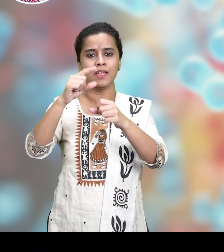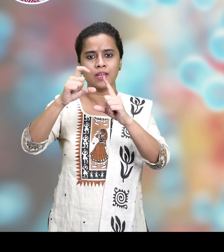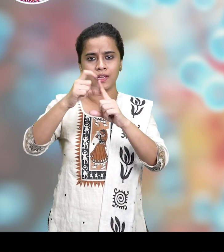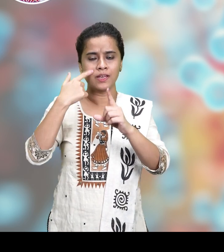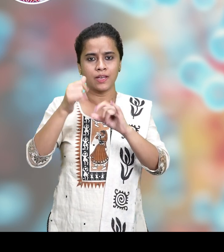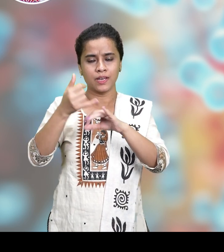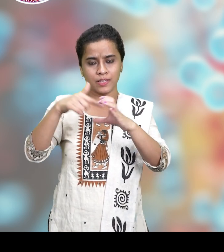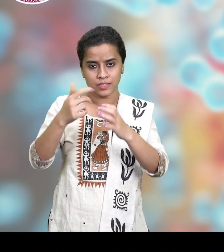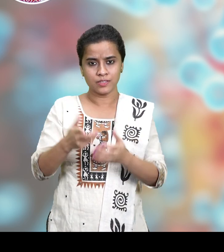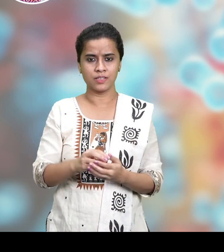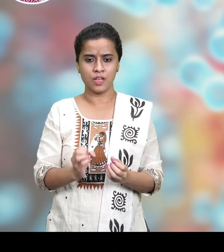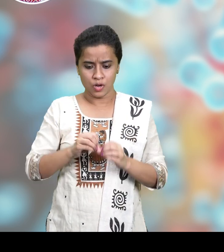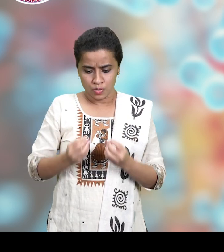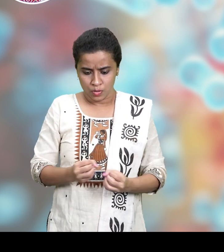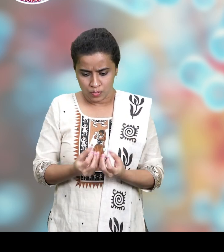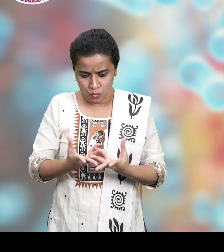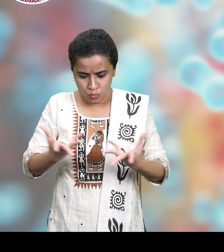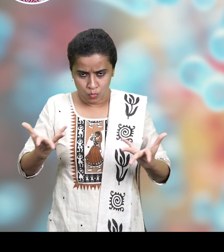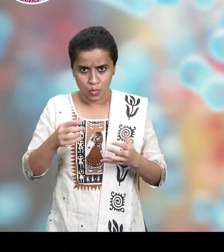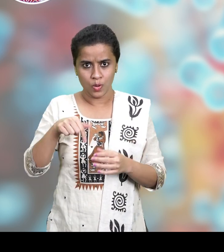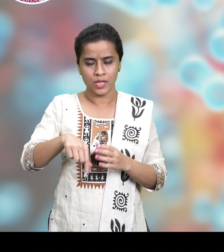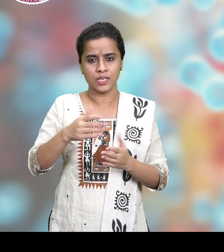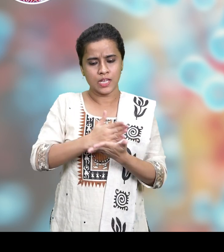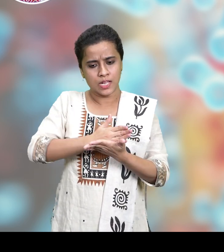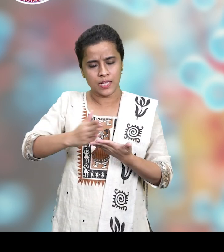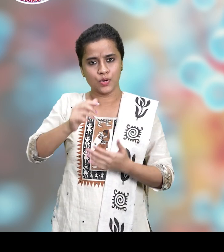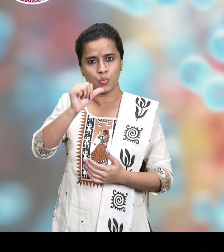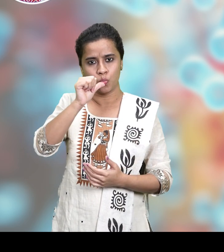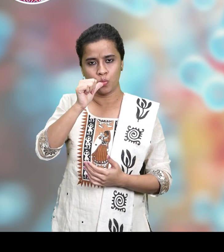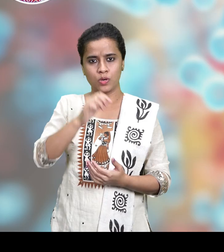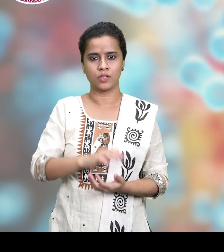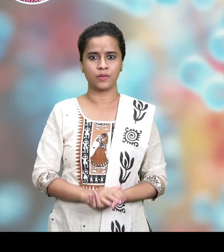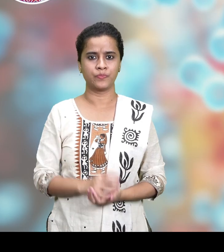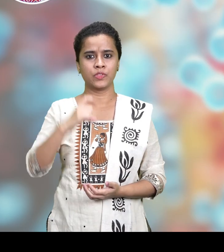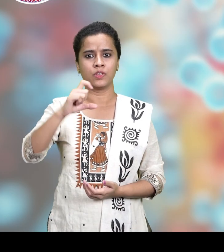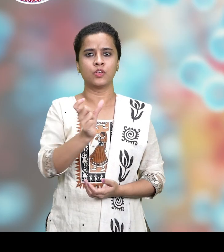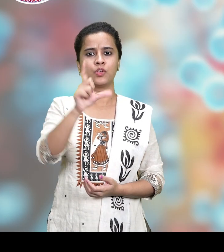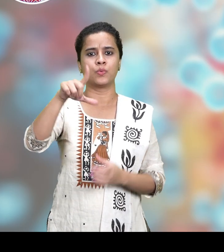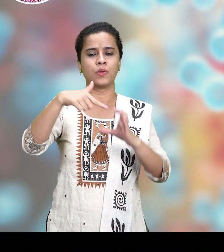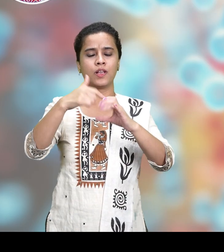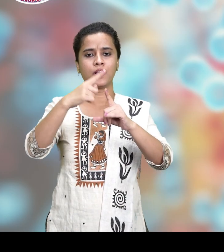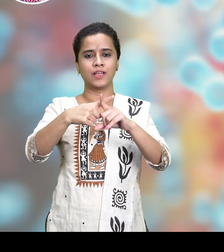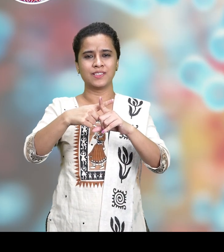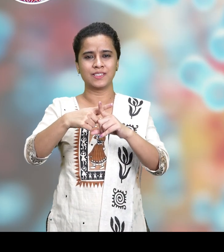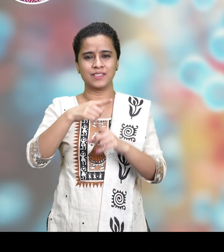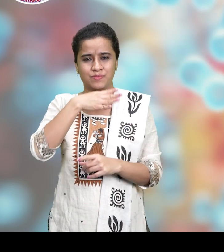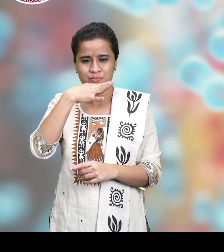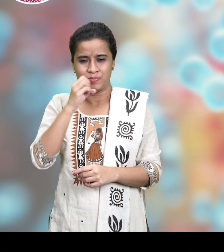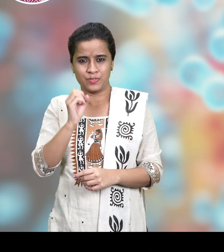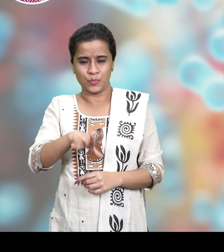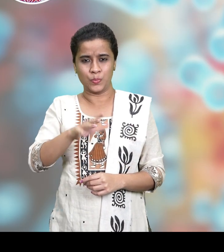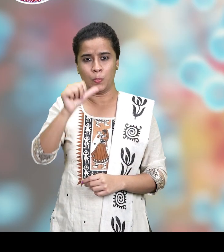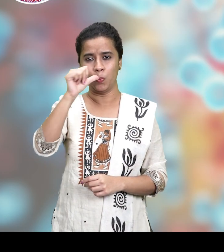grow in clean water, while Culex in dirty,